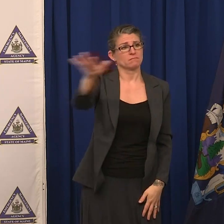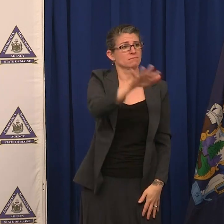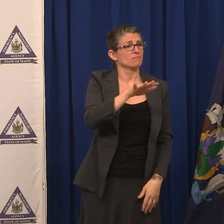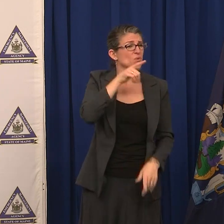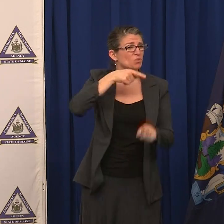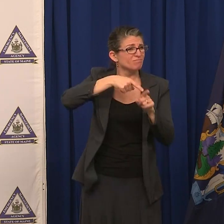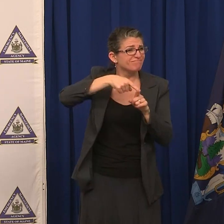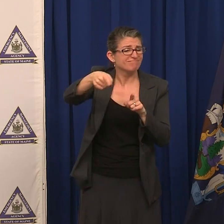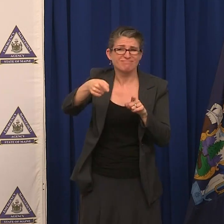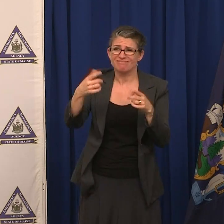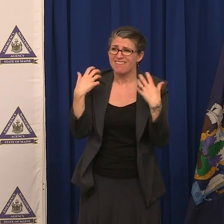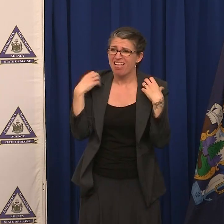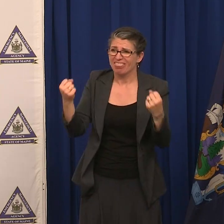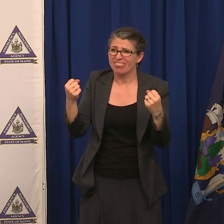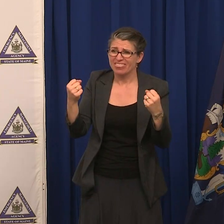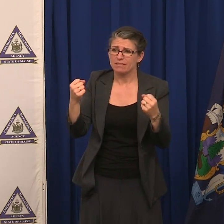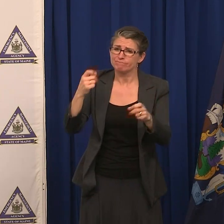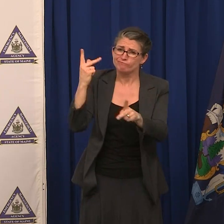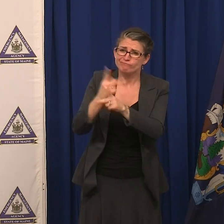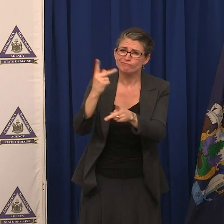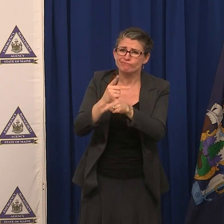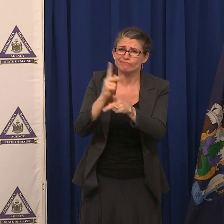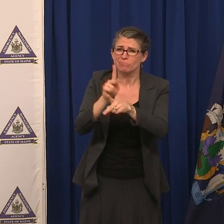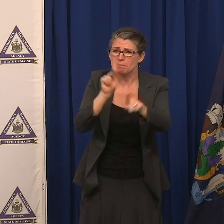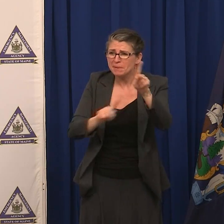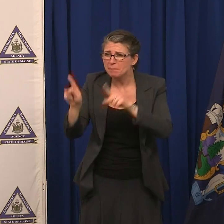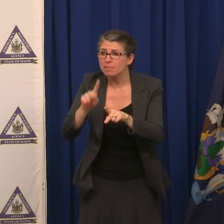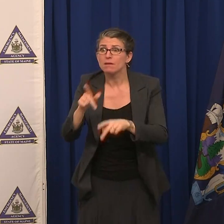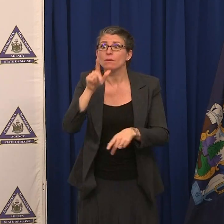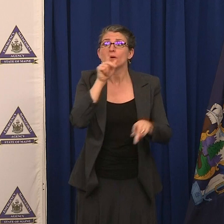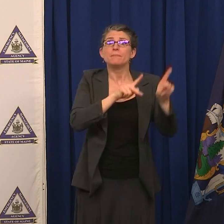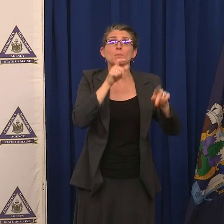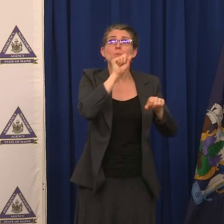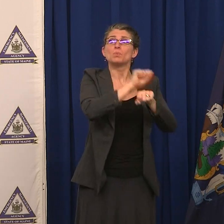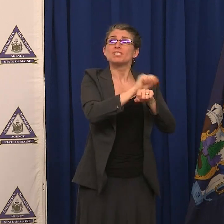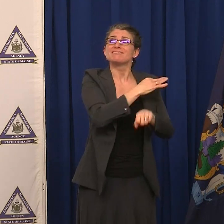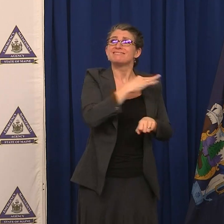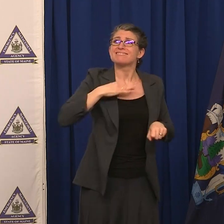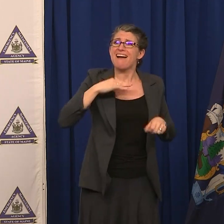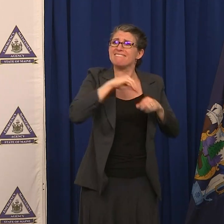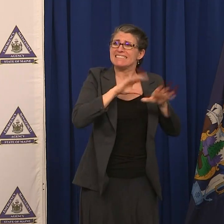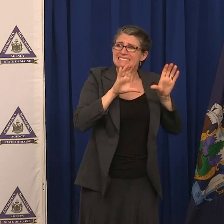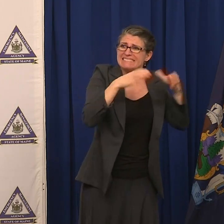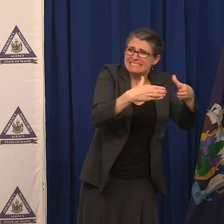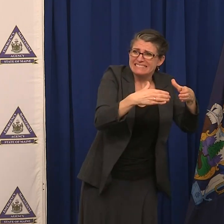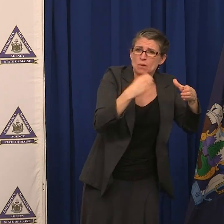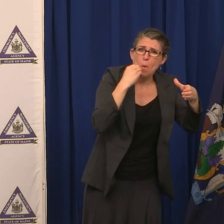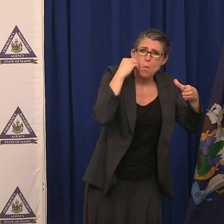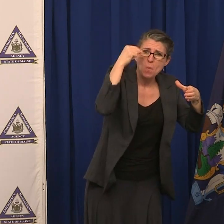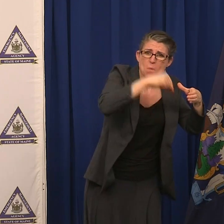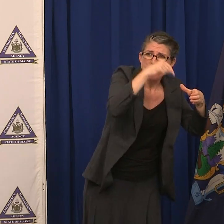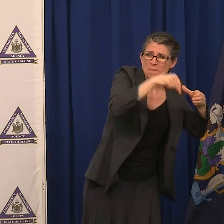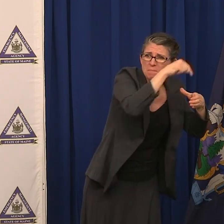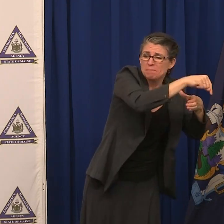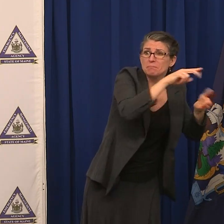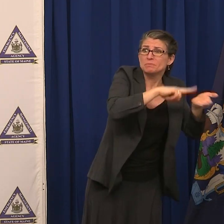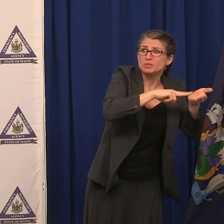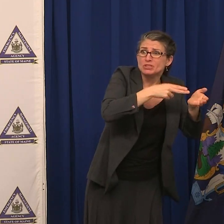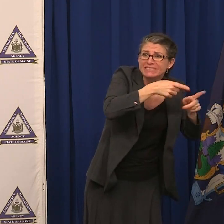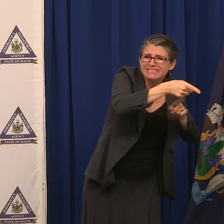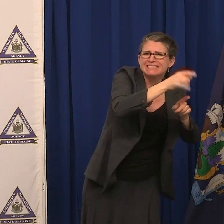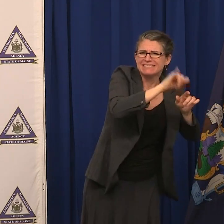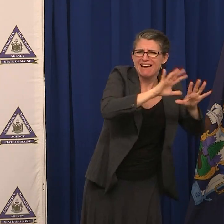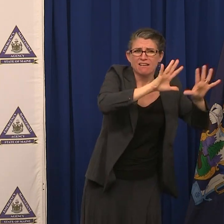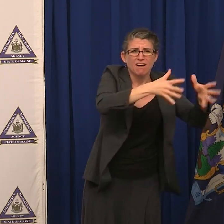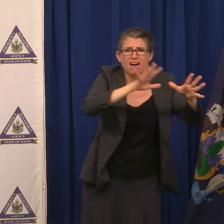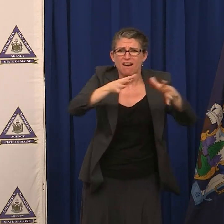and everyone in the healthcare system, custodians, cooks, people who are washing the linens, medical records